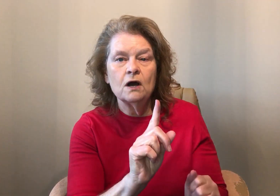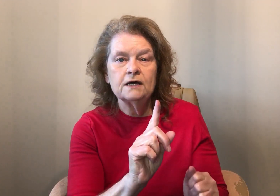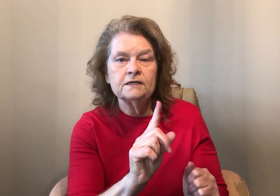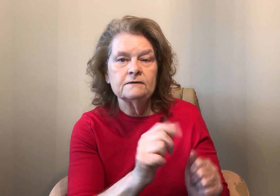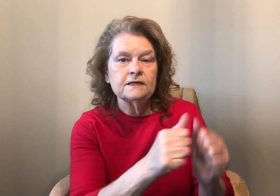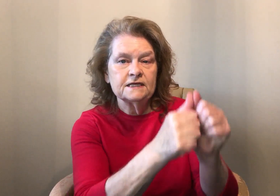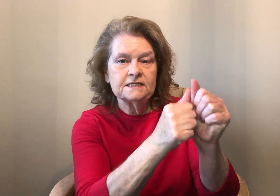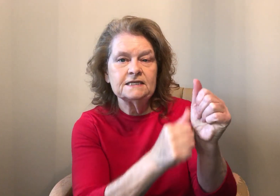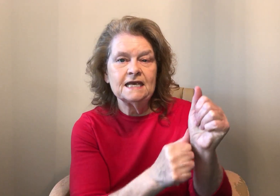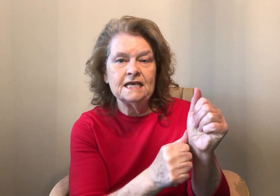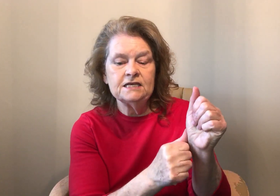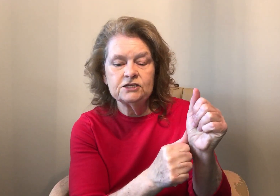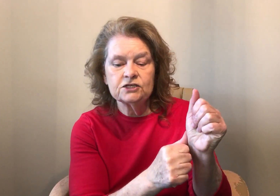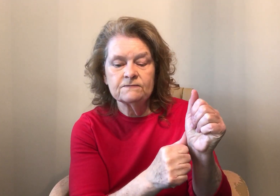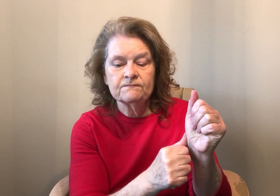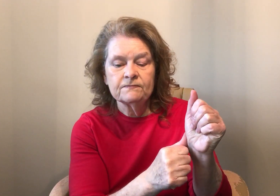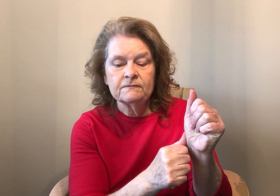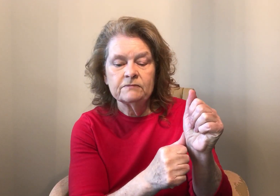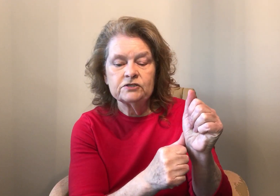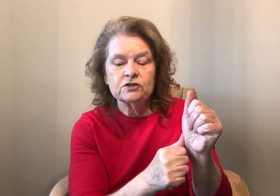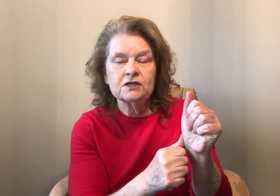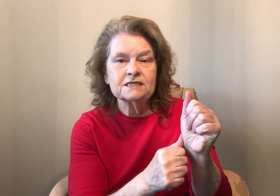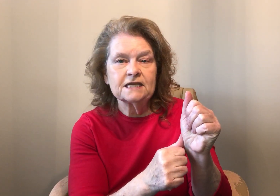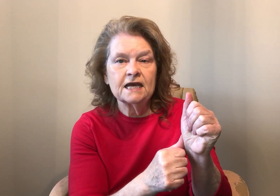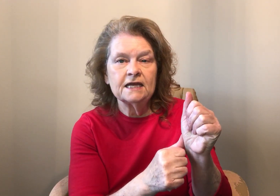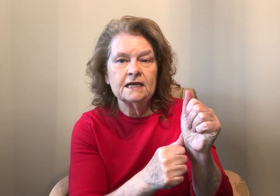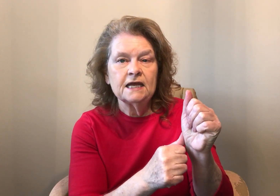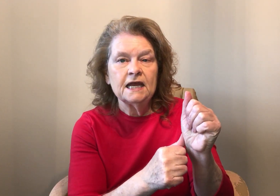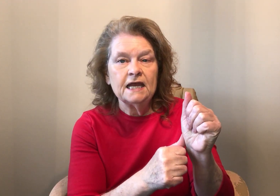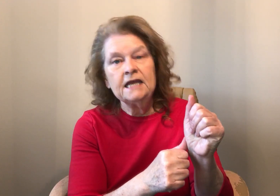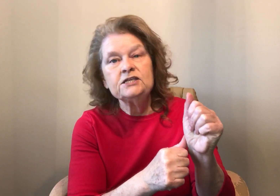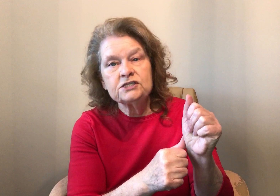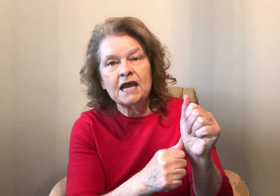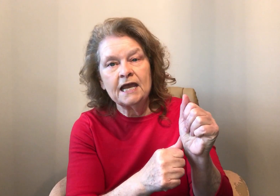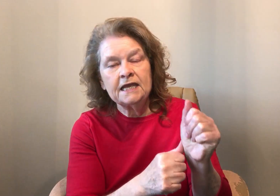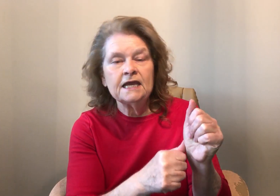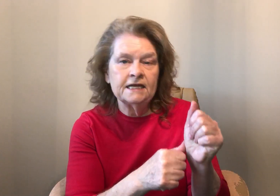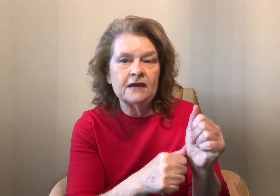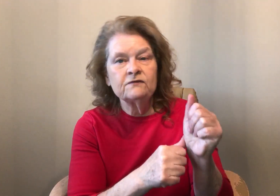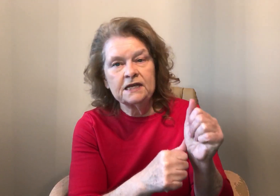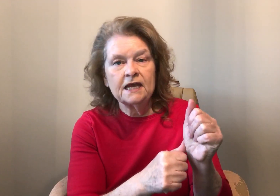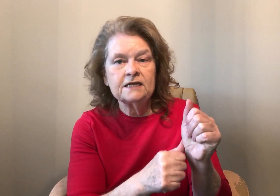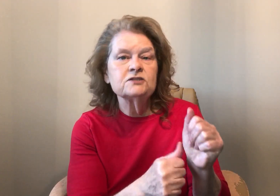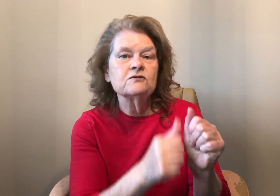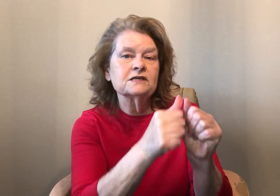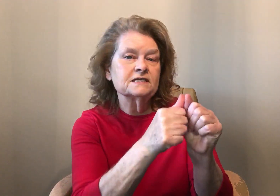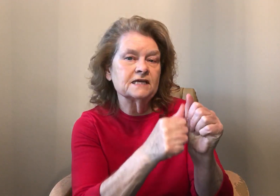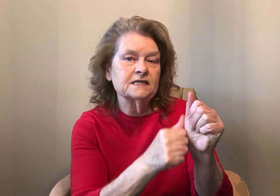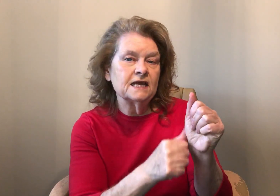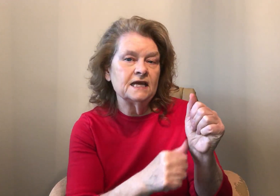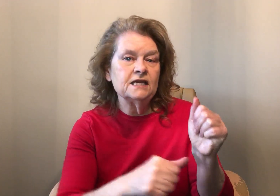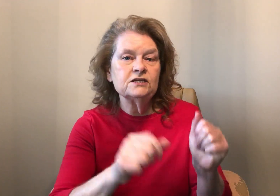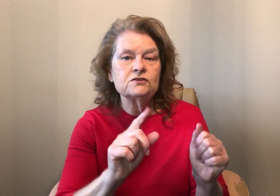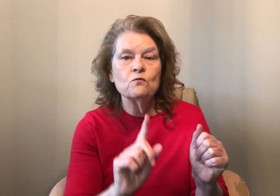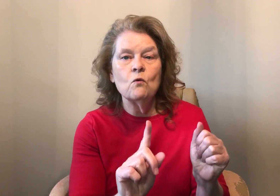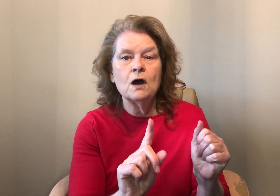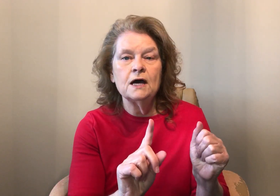one, this is each, but you're going to say each day and every day. So you can say each one